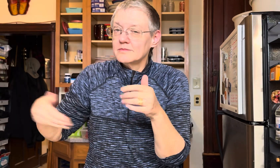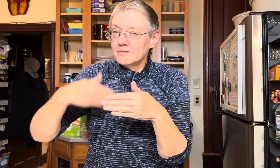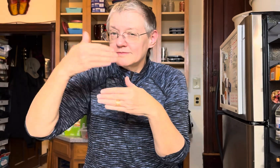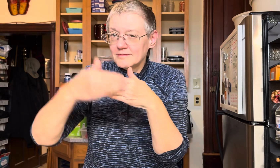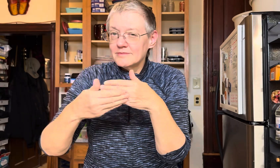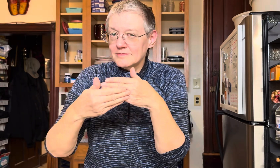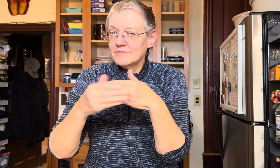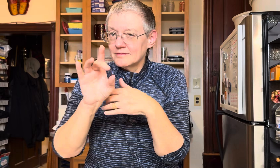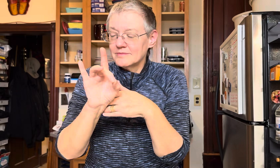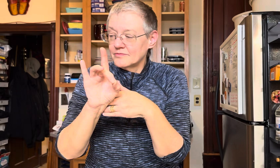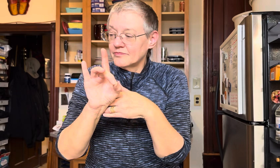a time.